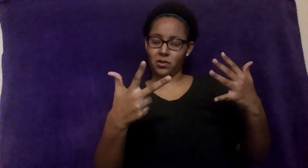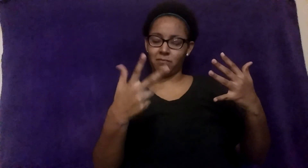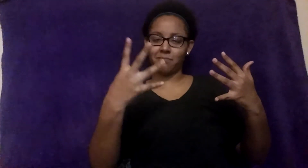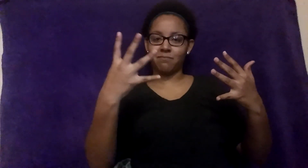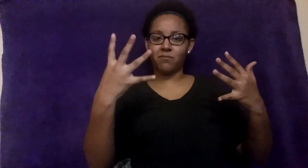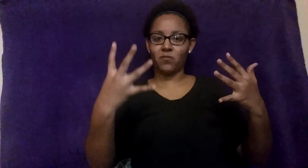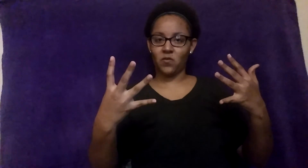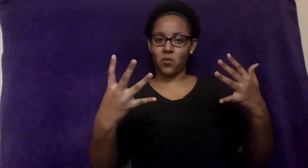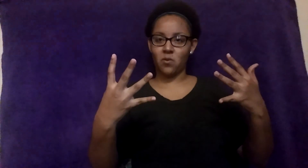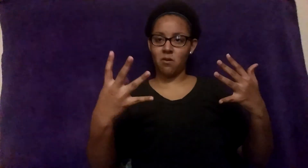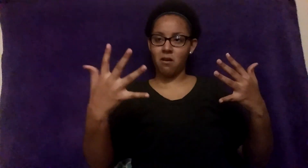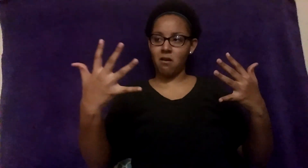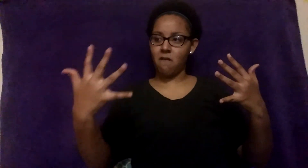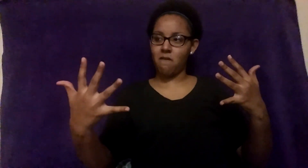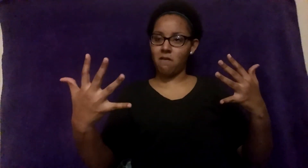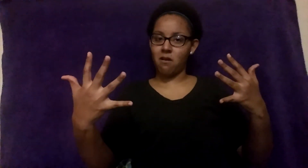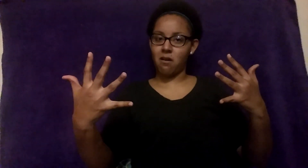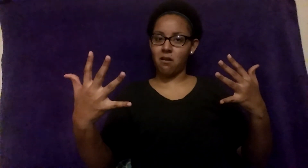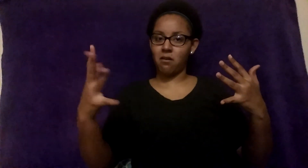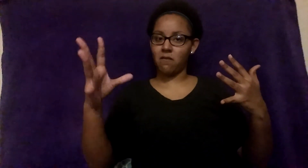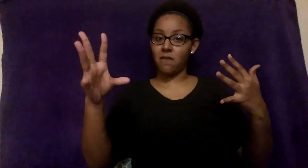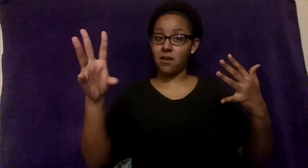3, 4, 5,